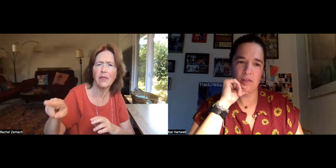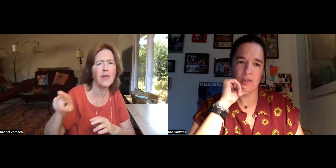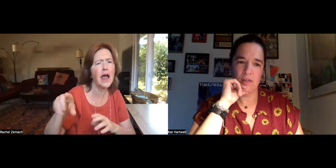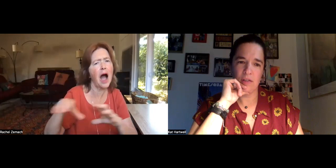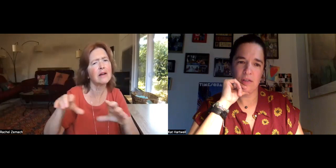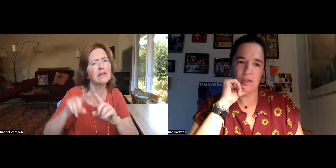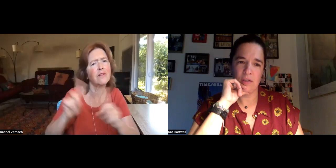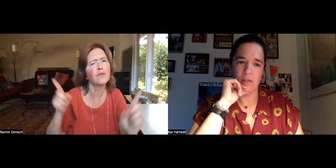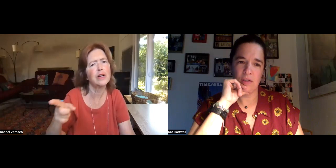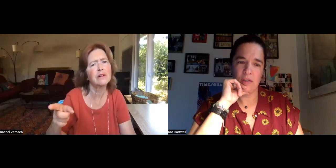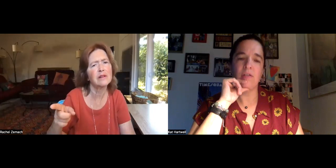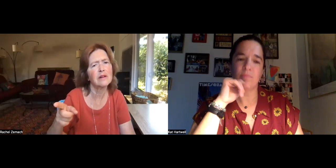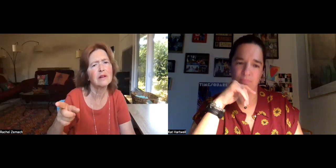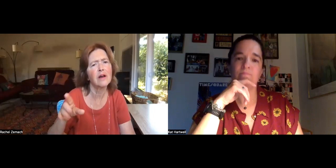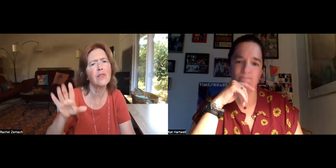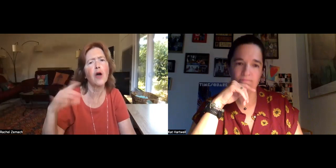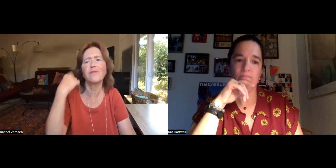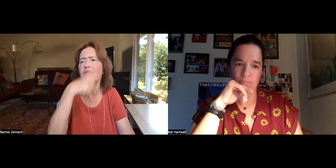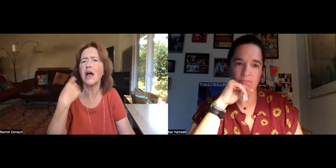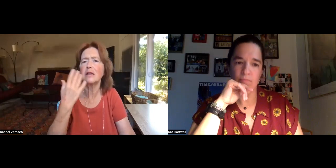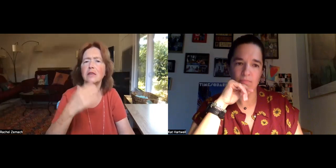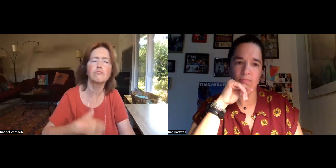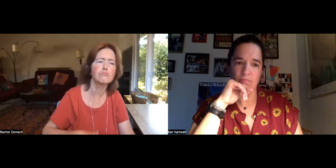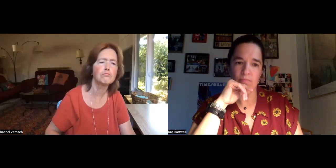they act different, their face,